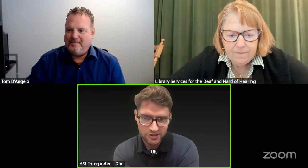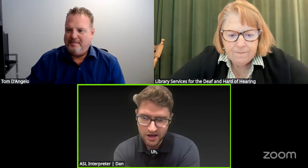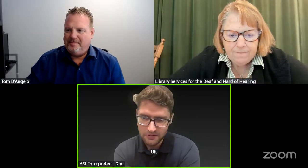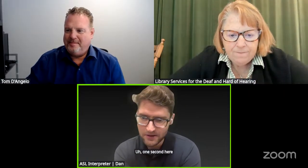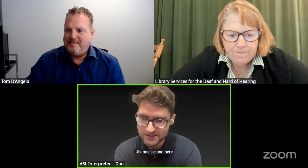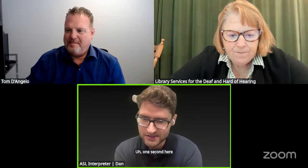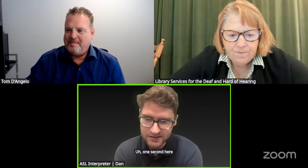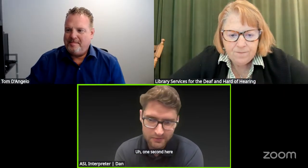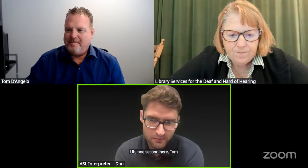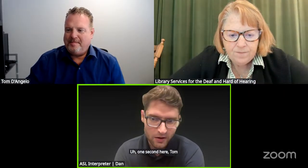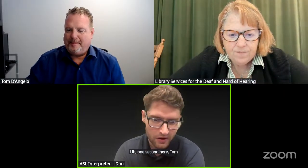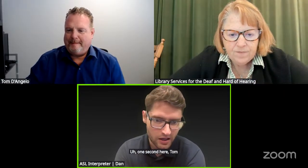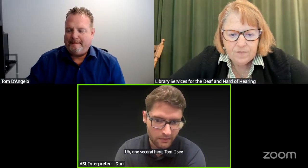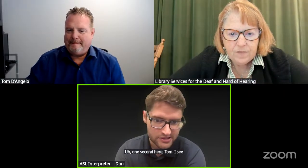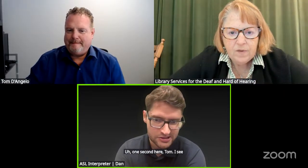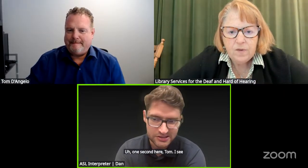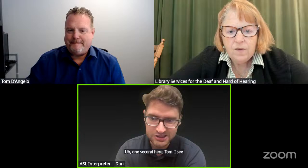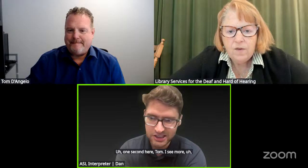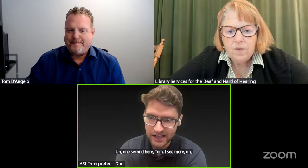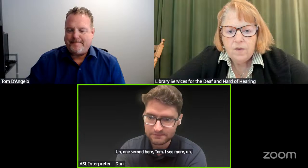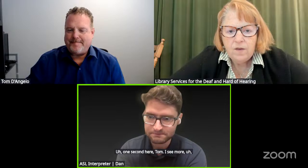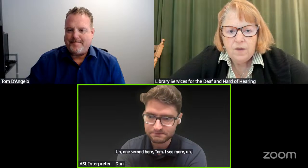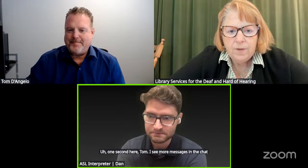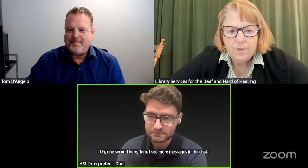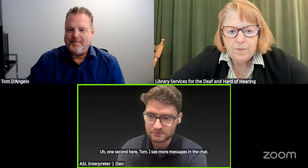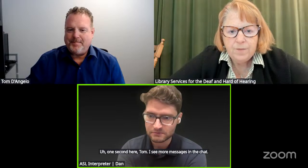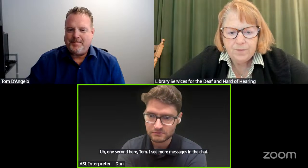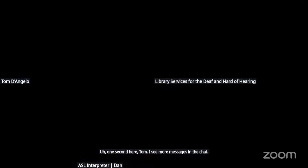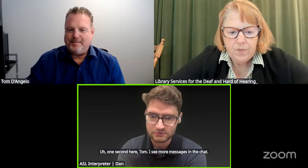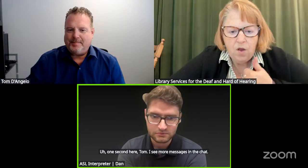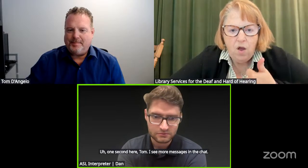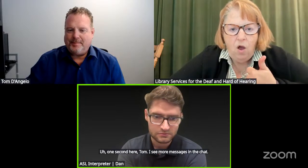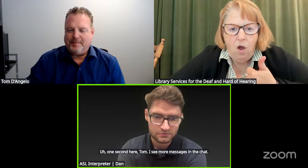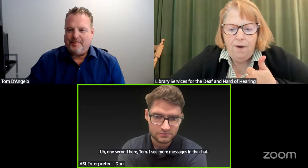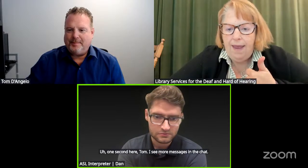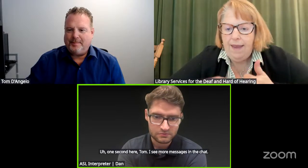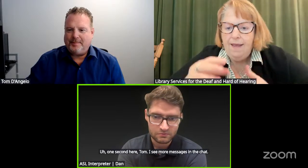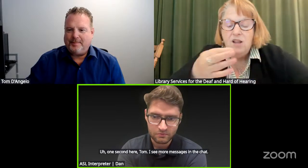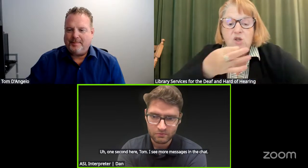1 second here, Tom. I see more messages in the chat.